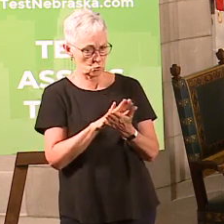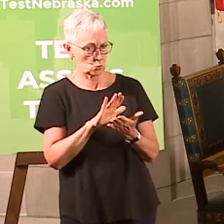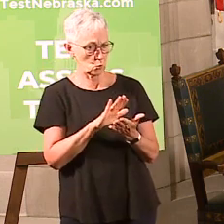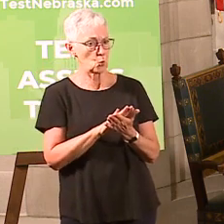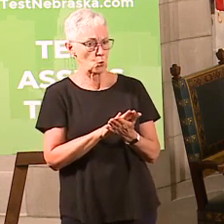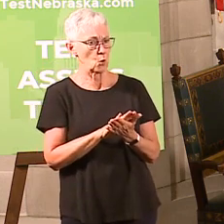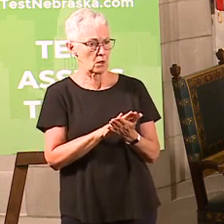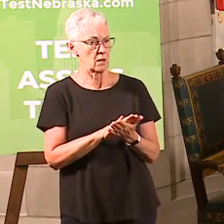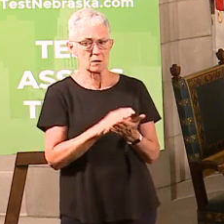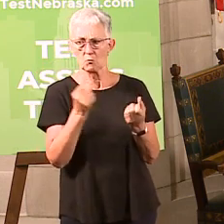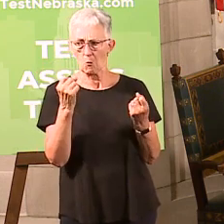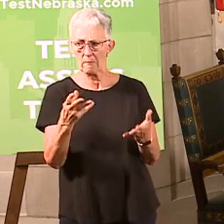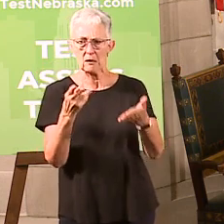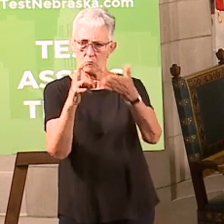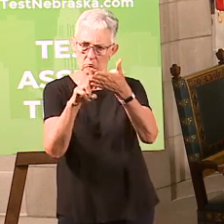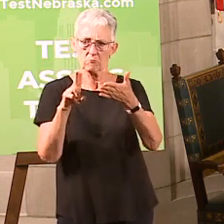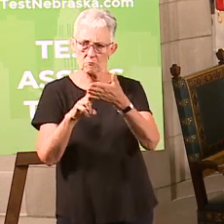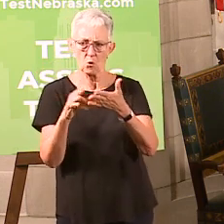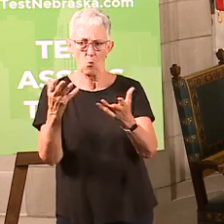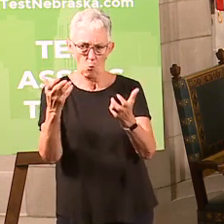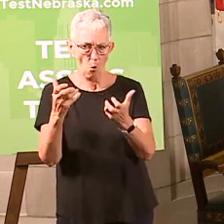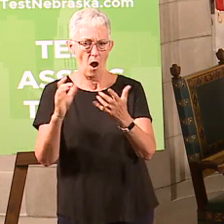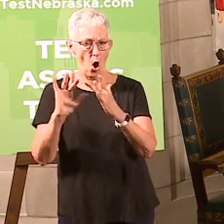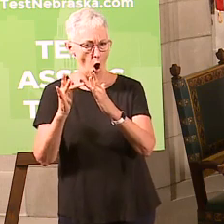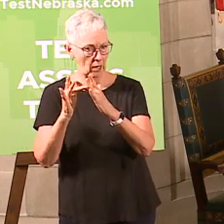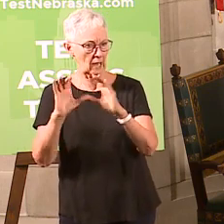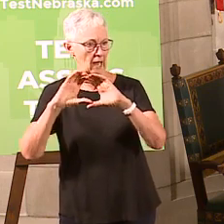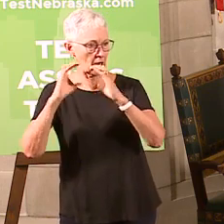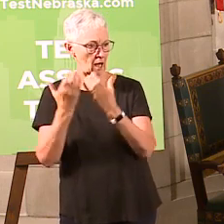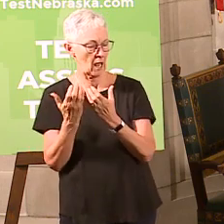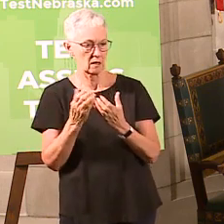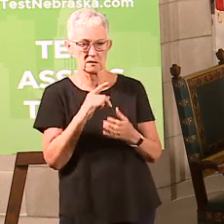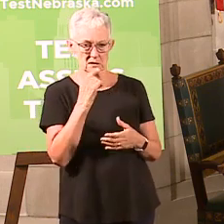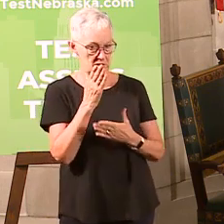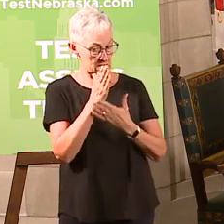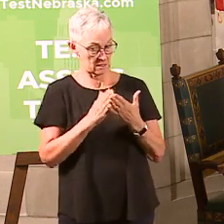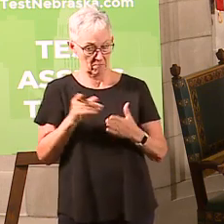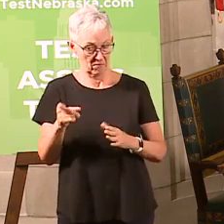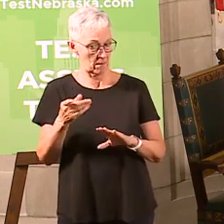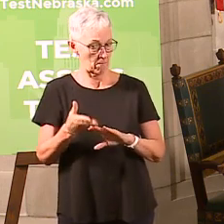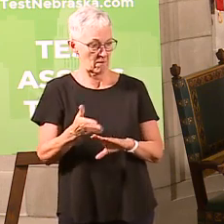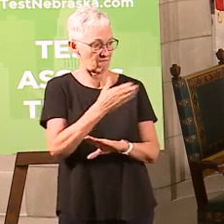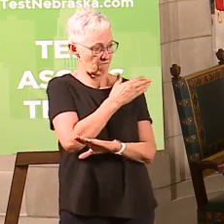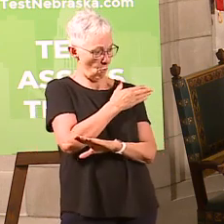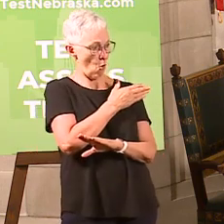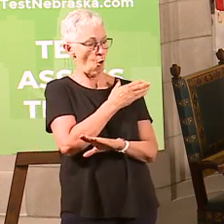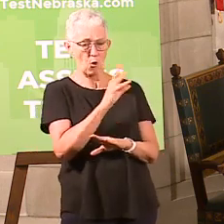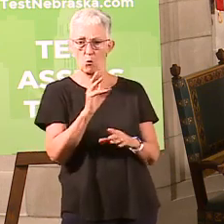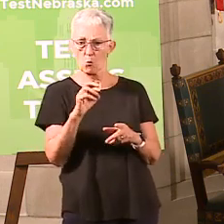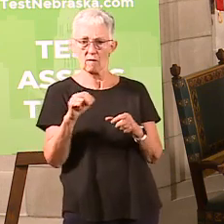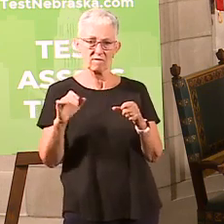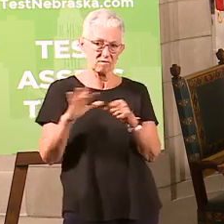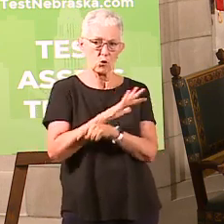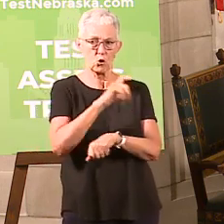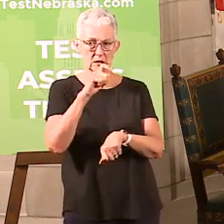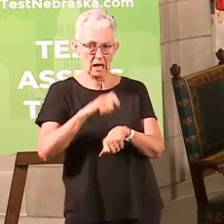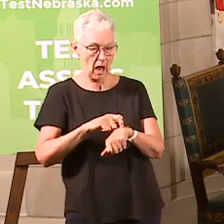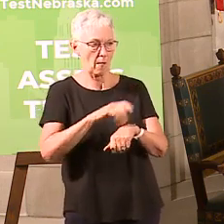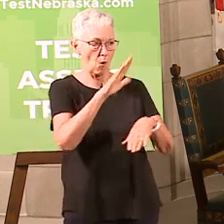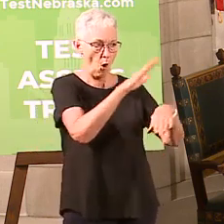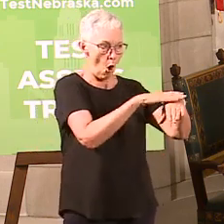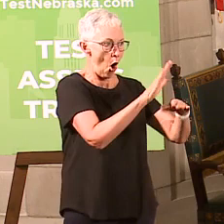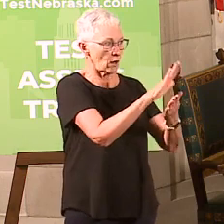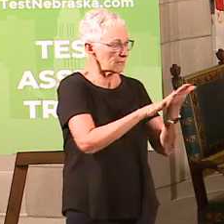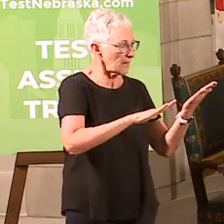student credit hours for online. Some of these are full in-person students, and some are coming to be full online. And finally, I would say